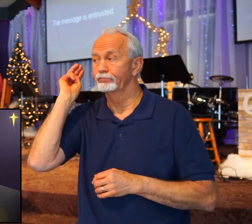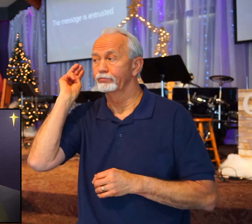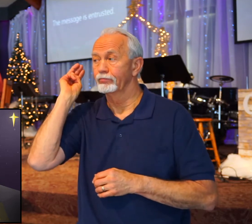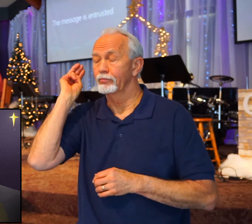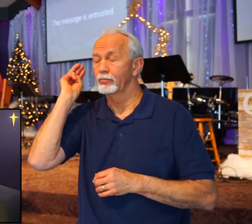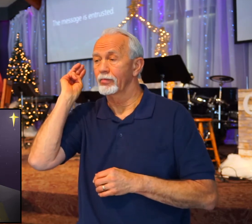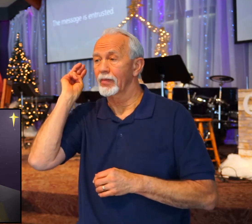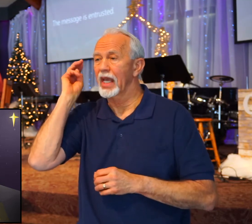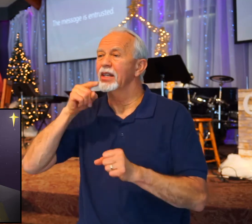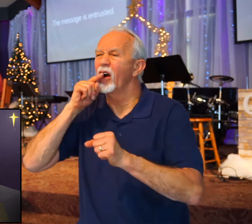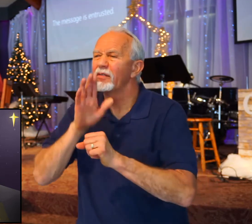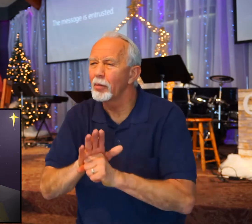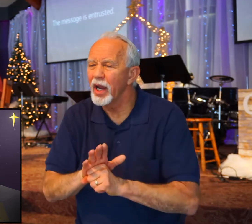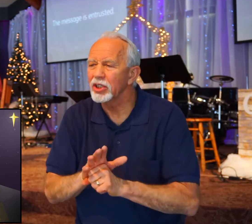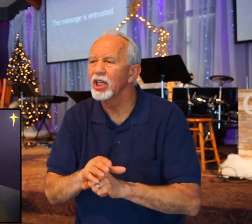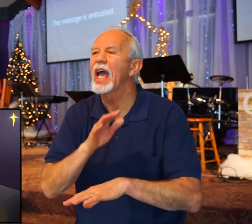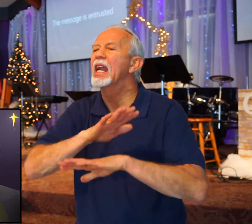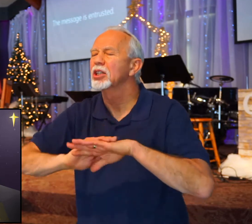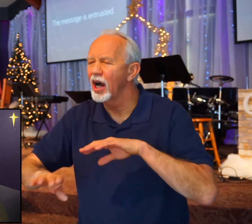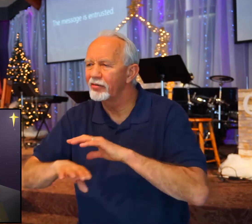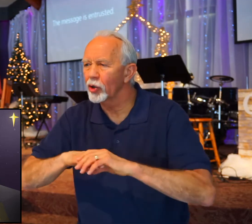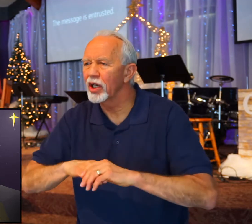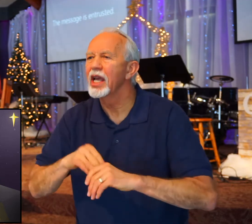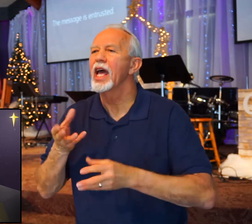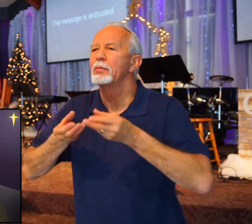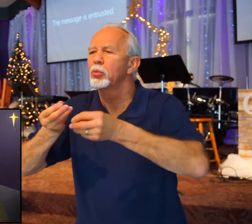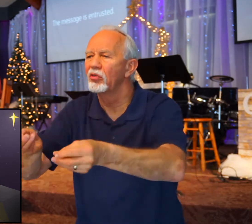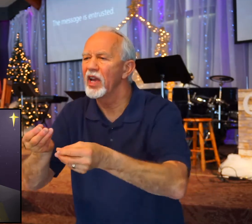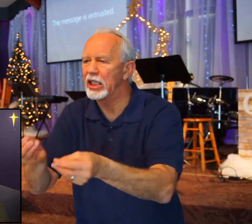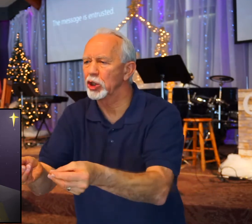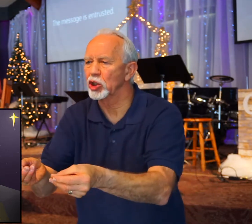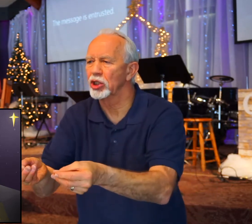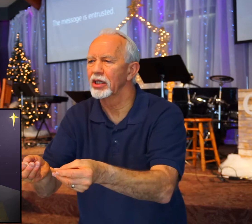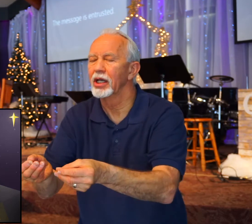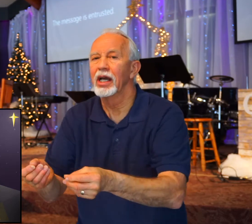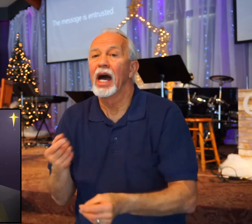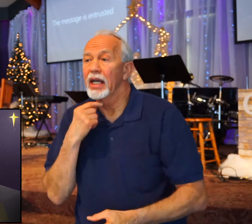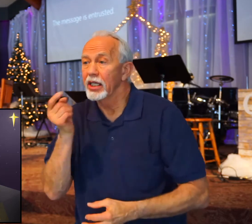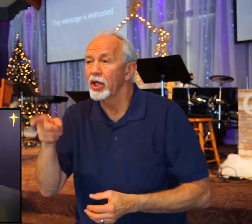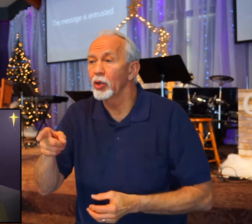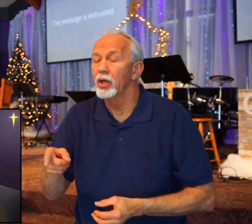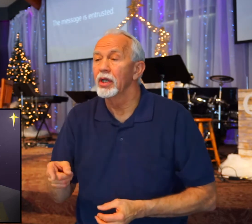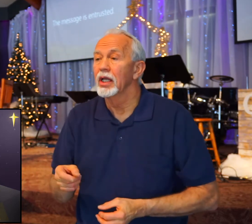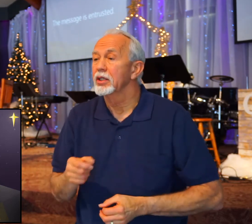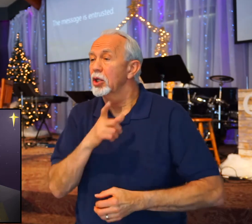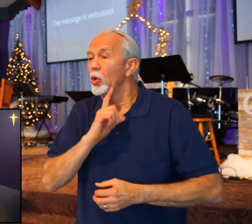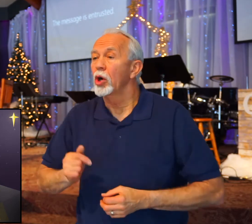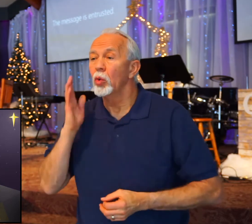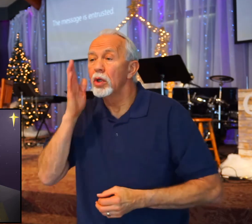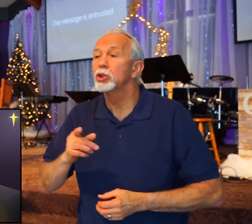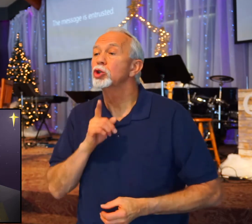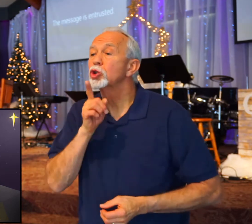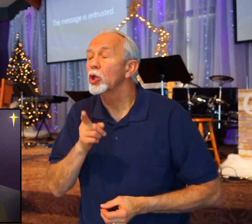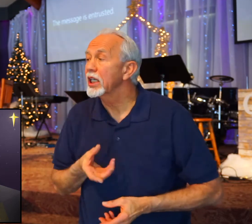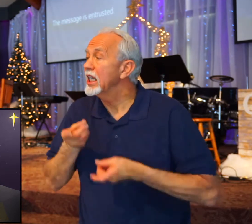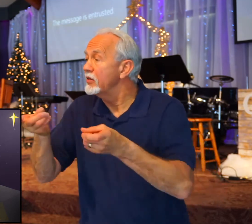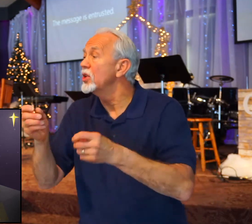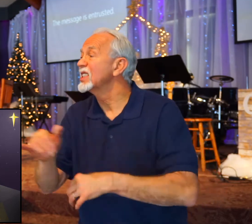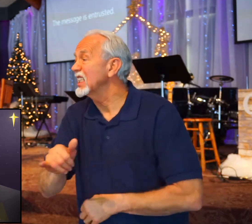in confirmation and comfort and provision. And I want to tell you, he will surely give you the